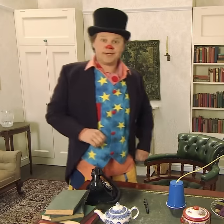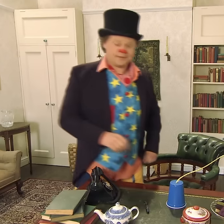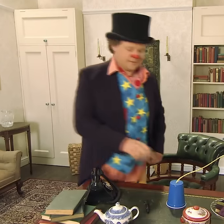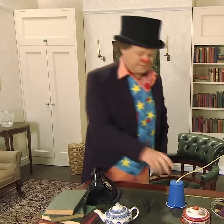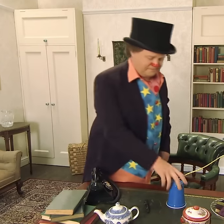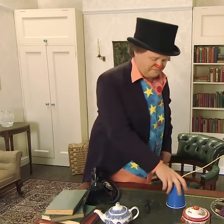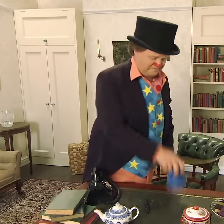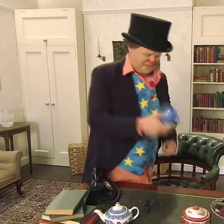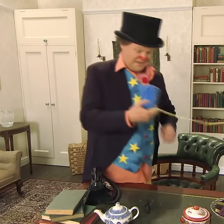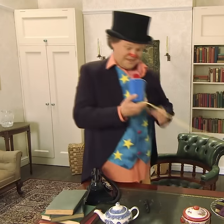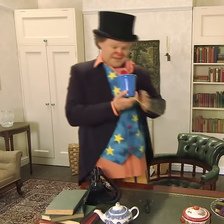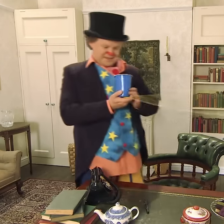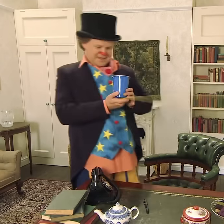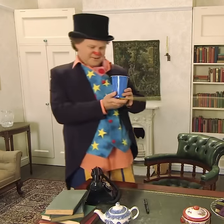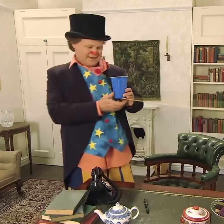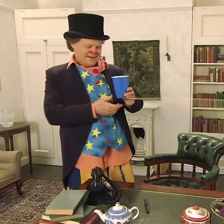ticket. There we are.